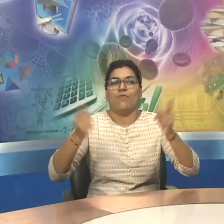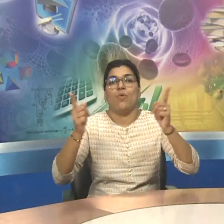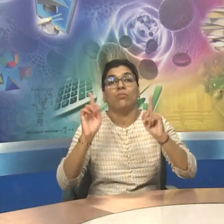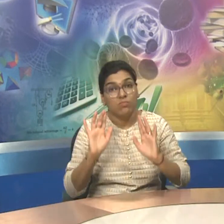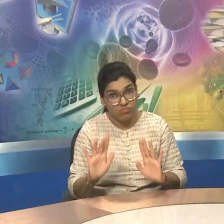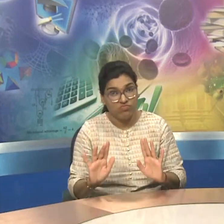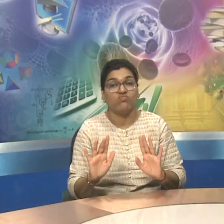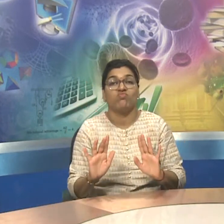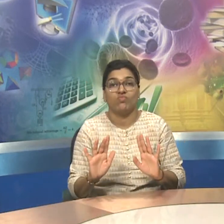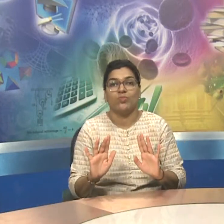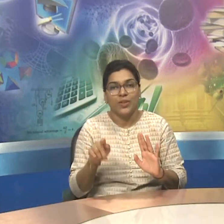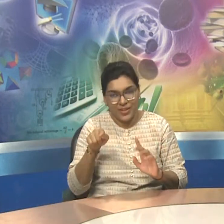government